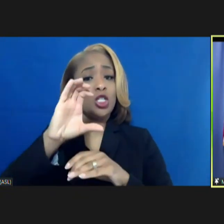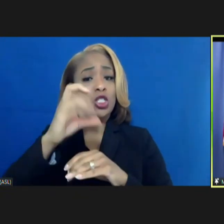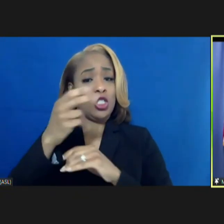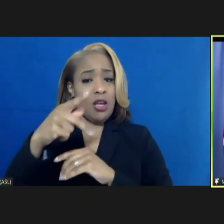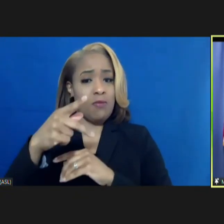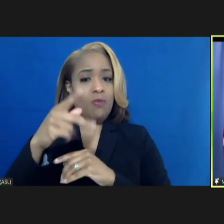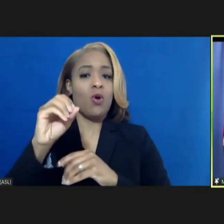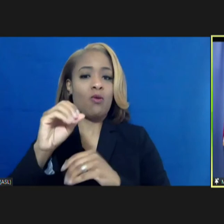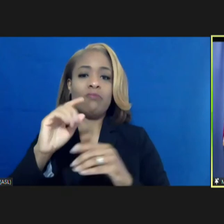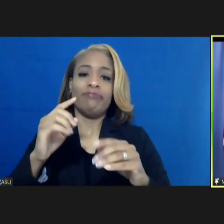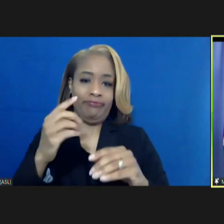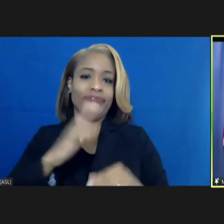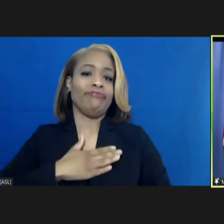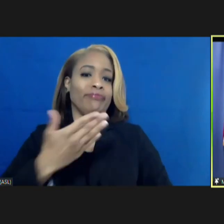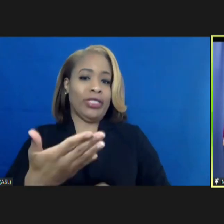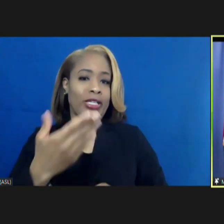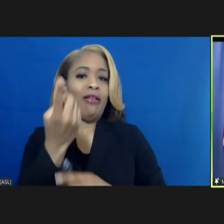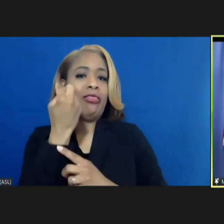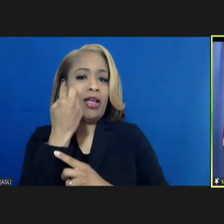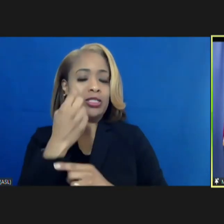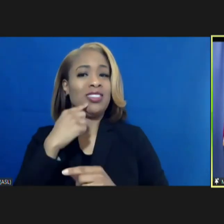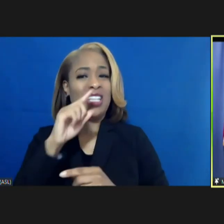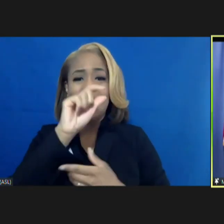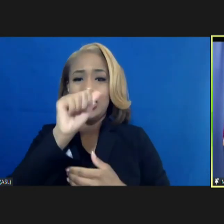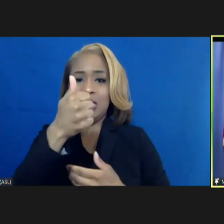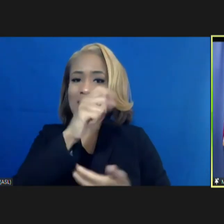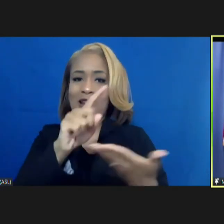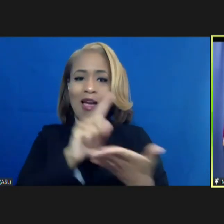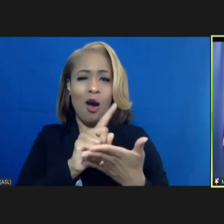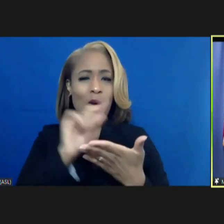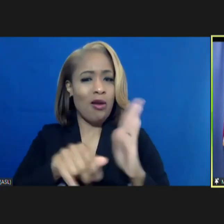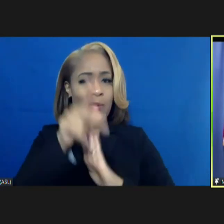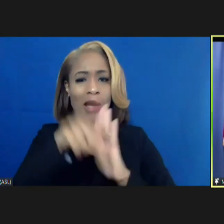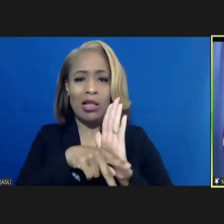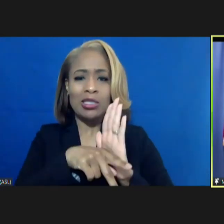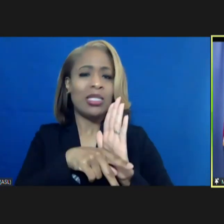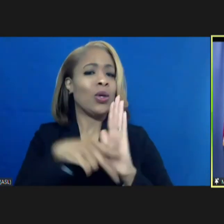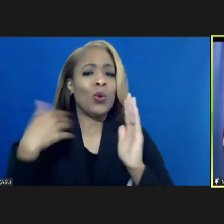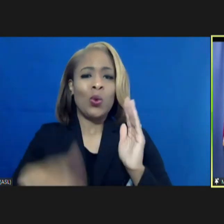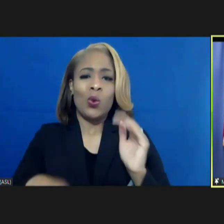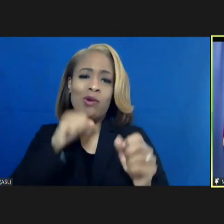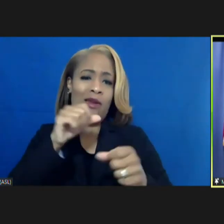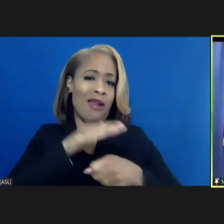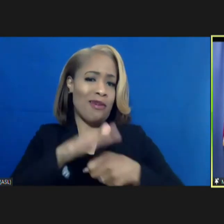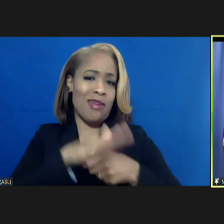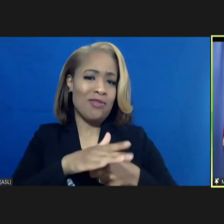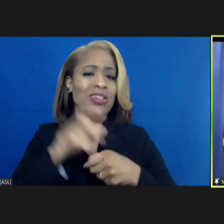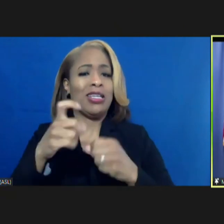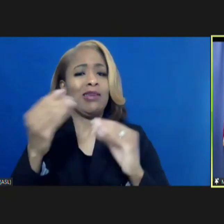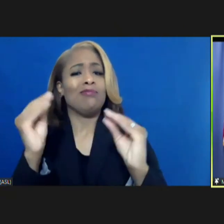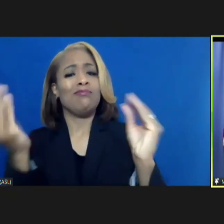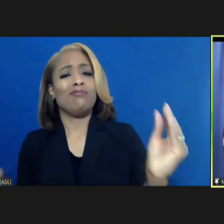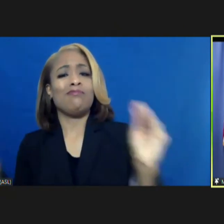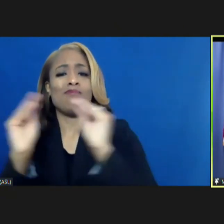year's election that the 10-hour policy was insufficient and that